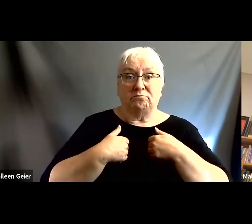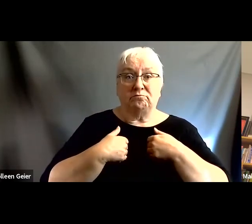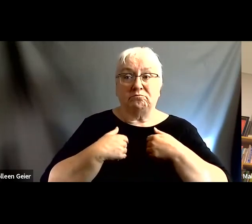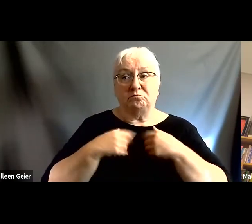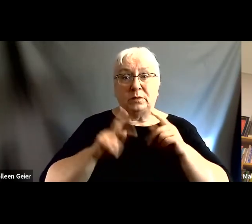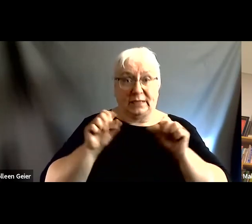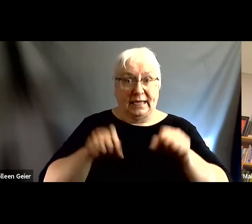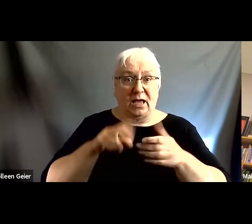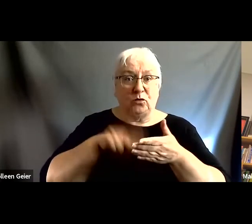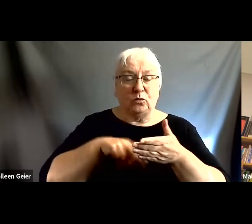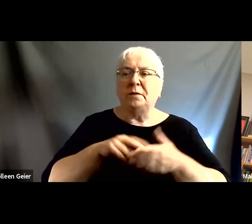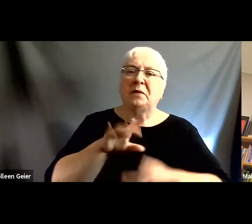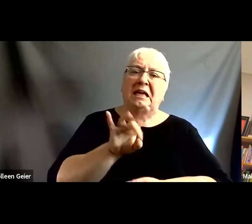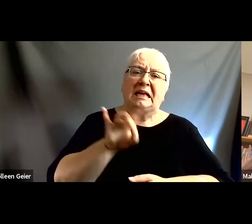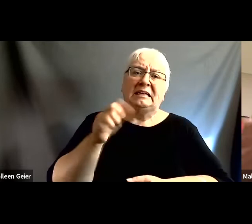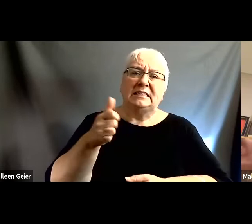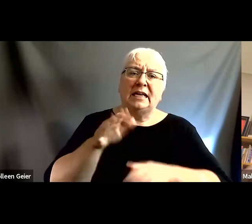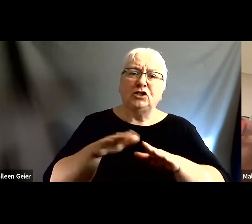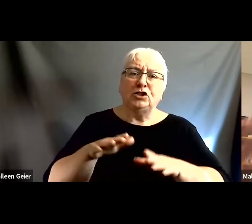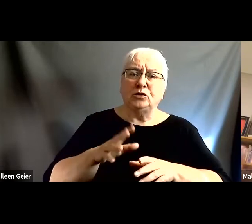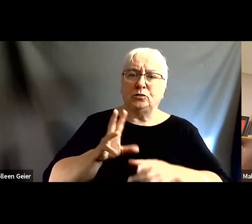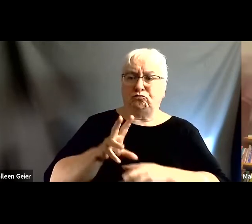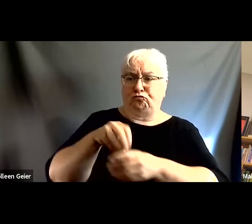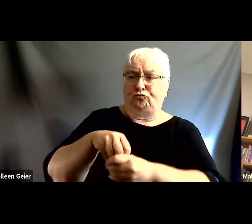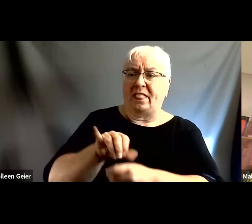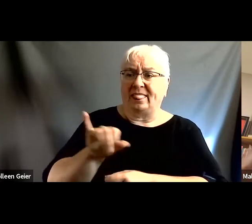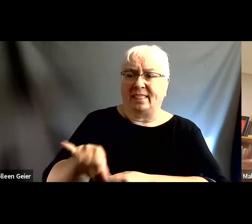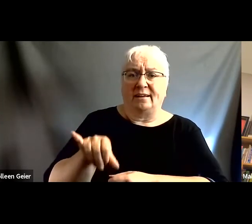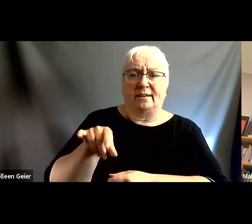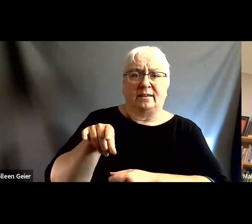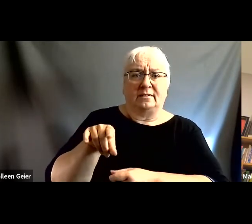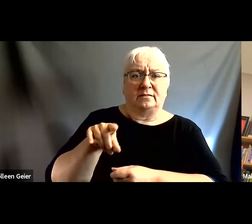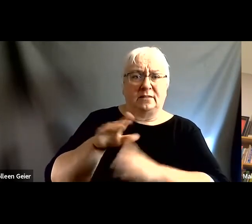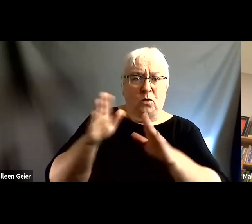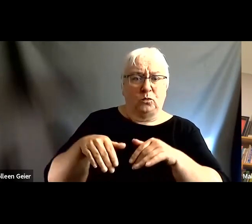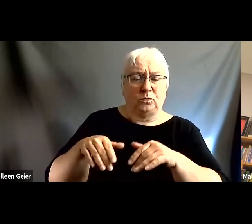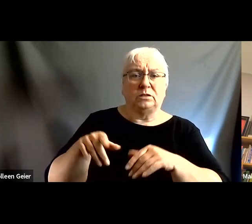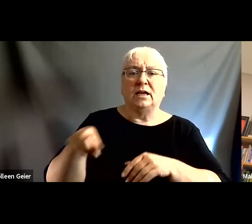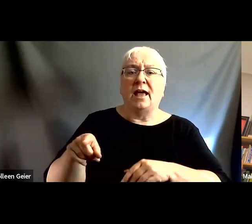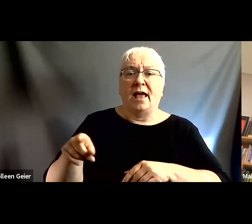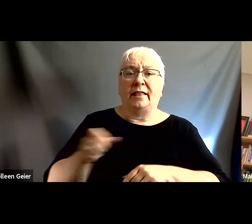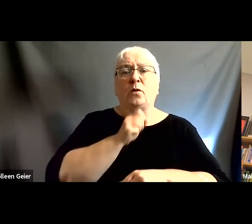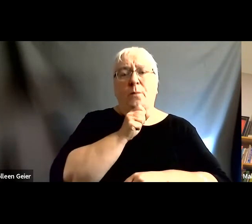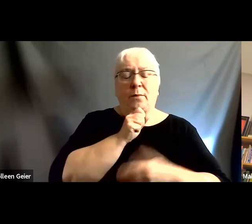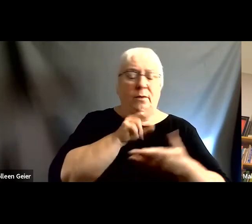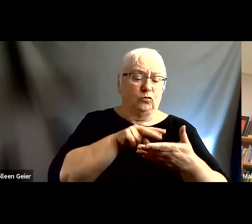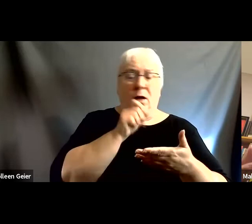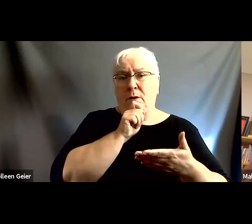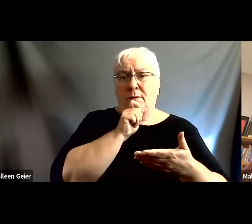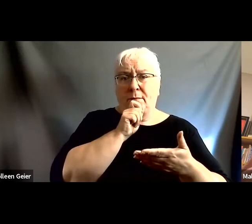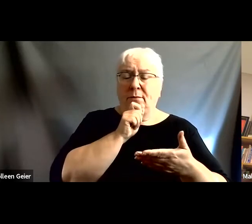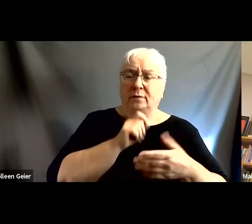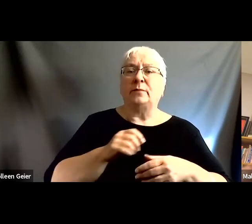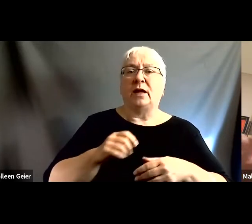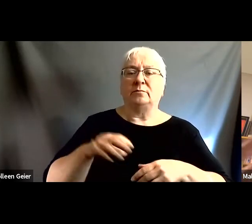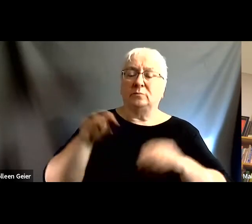or 10 children there, and they used to interpret whatever came from the loudspeakers, and they were trying to